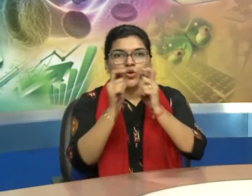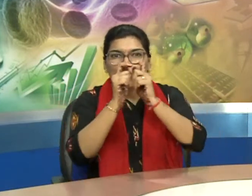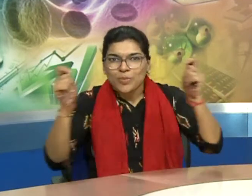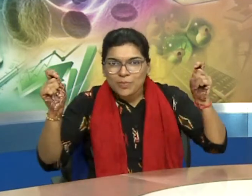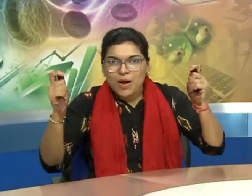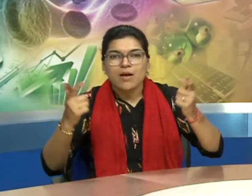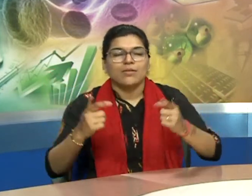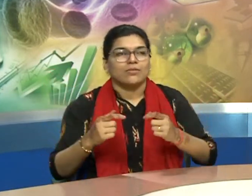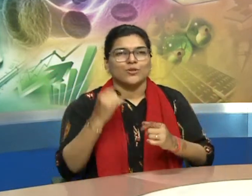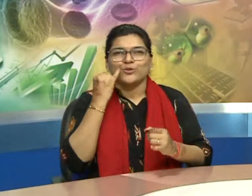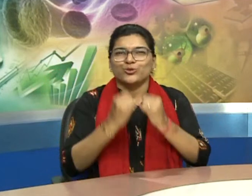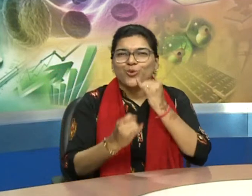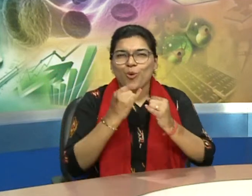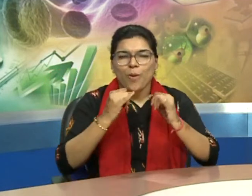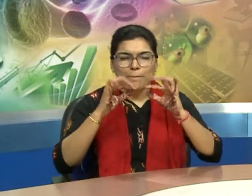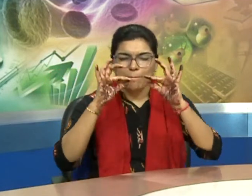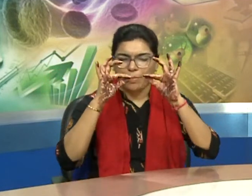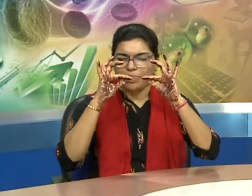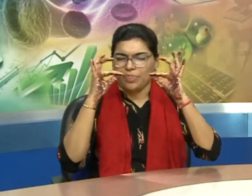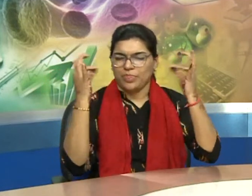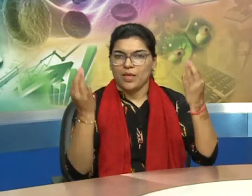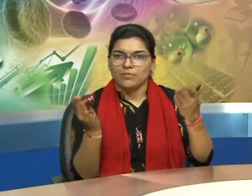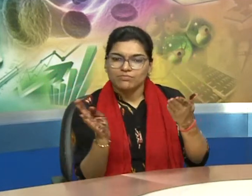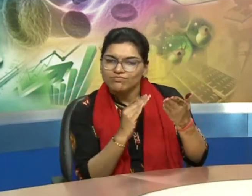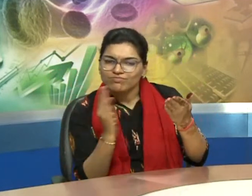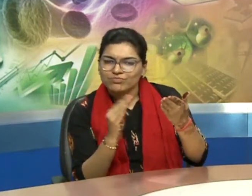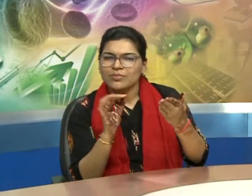fiction, biographies.